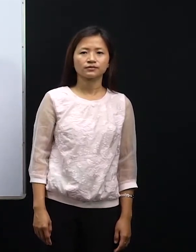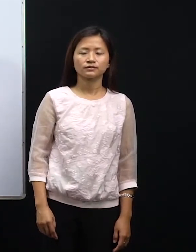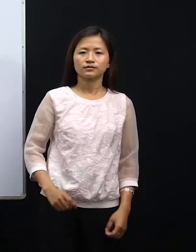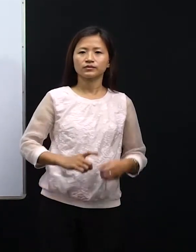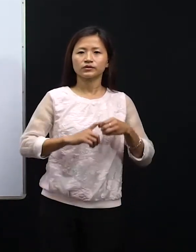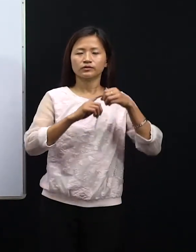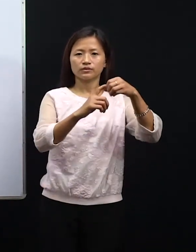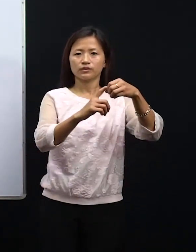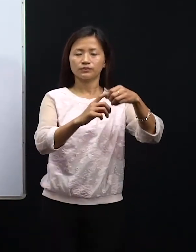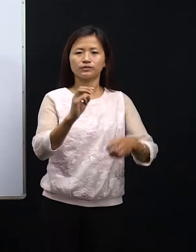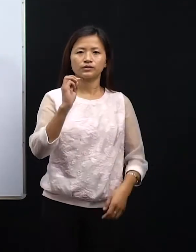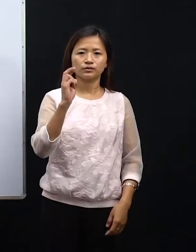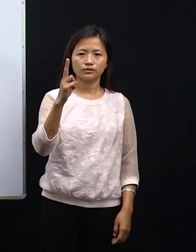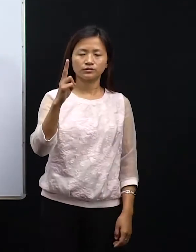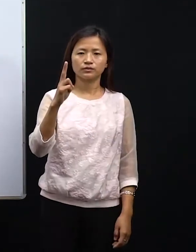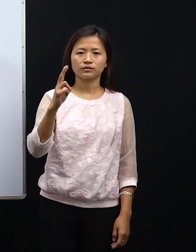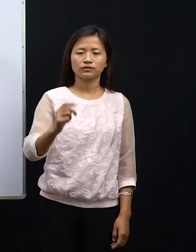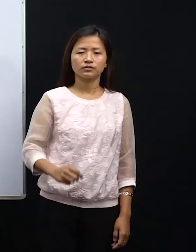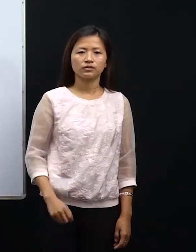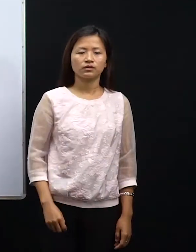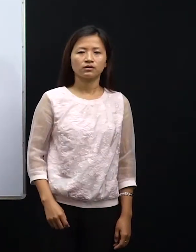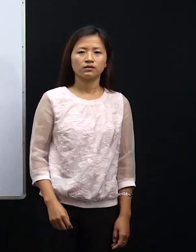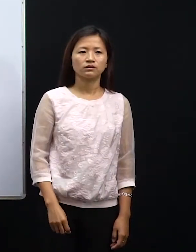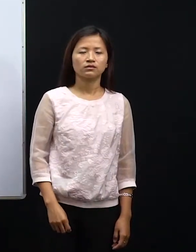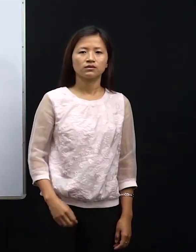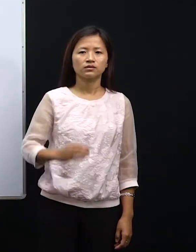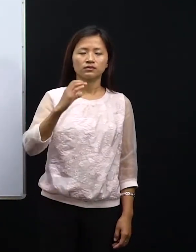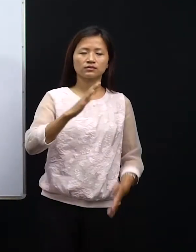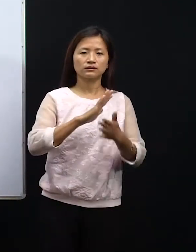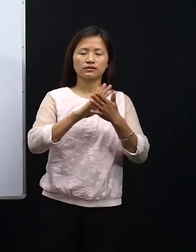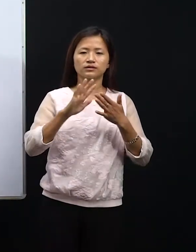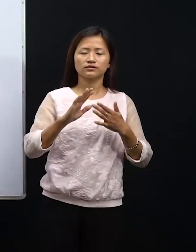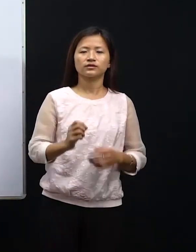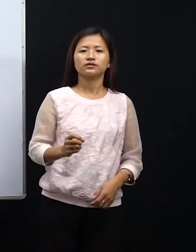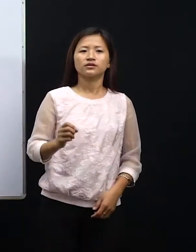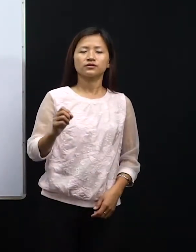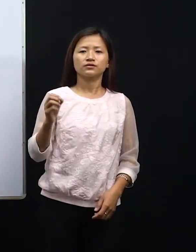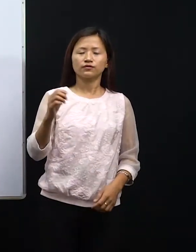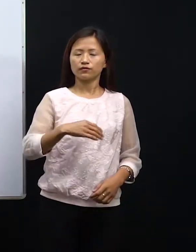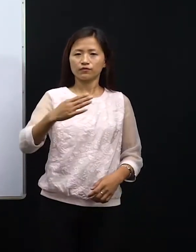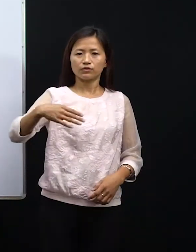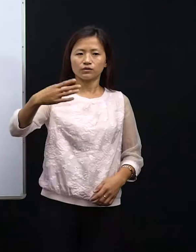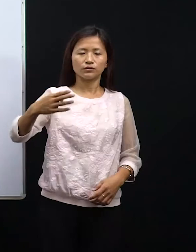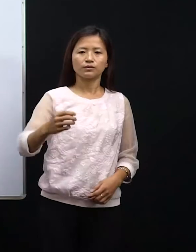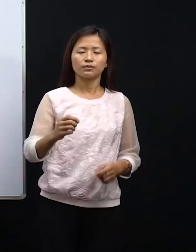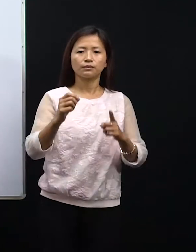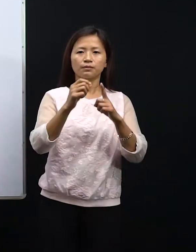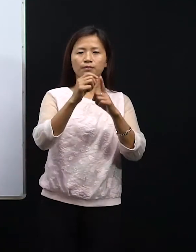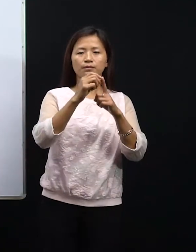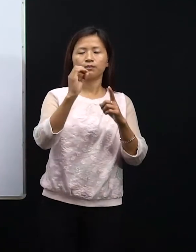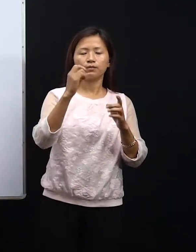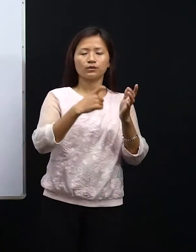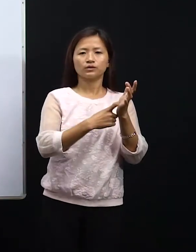Question number 2. Let me read it for you. Classify the following polynomials as